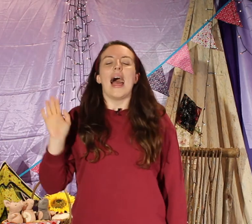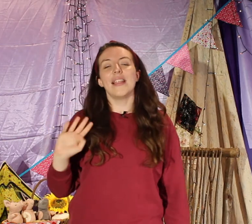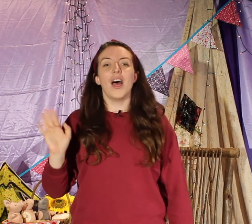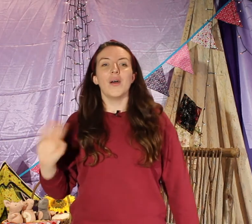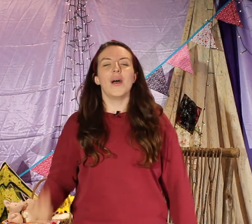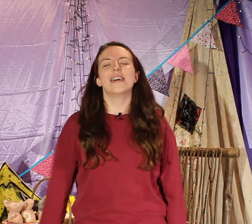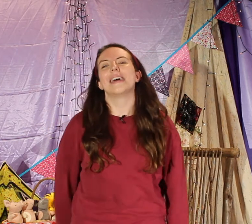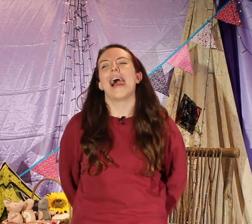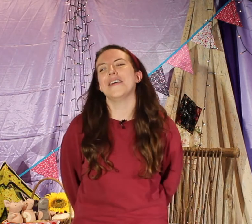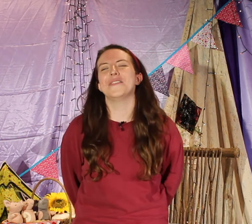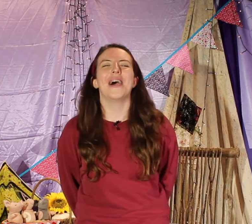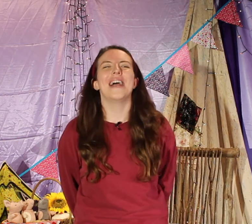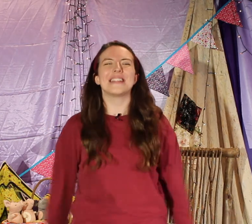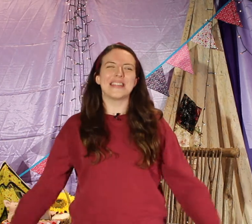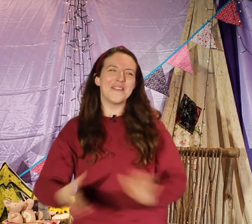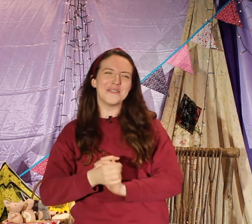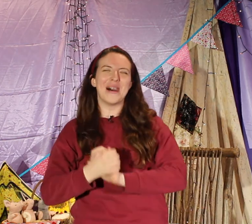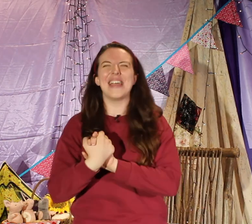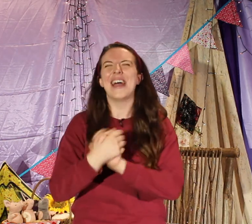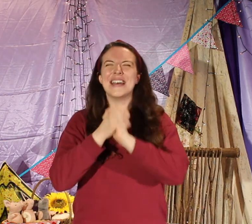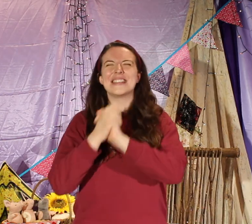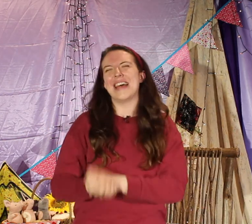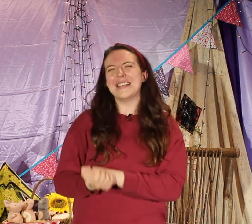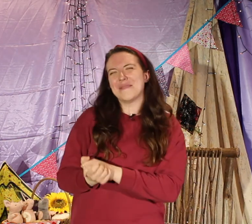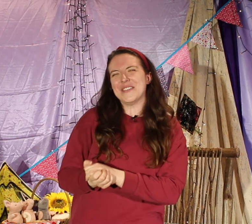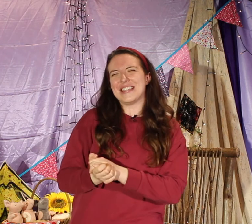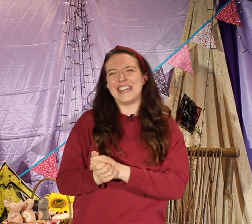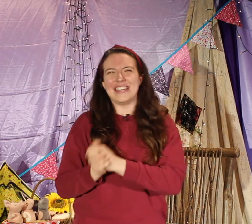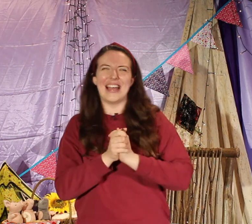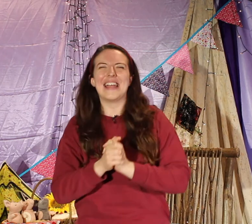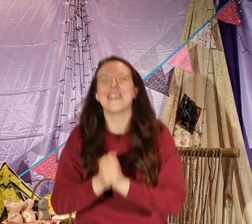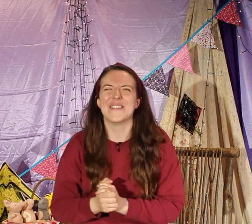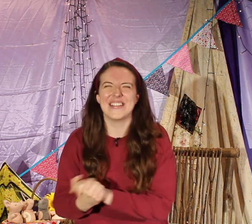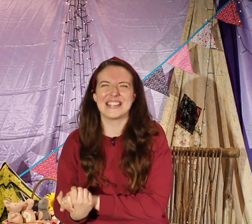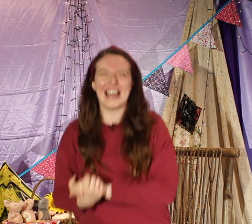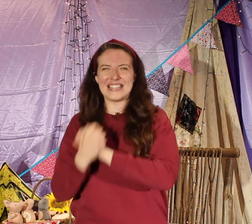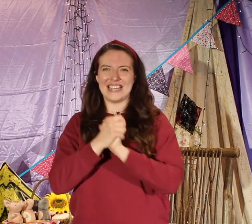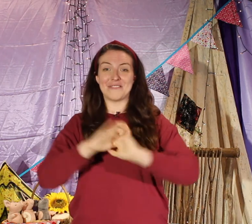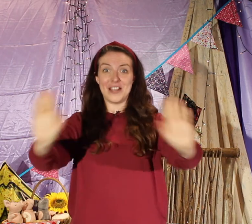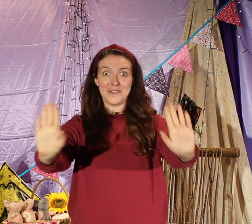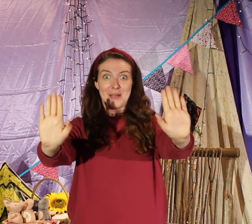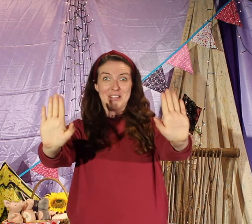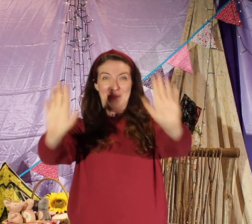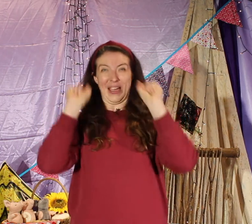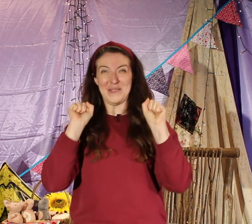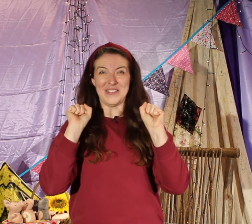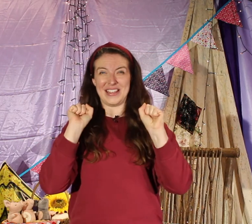Hello, hi everyone, it's time for my stand-up routine. I know we're all excited. Ready for my joke? Are we ready?